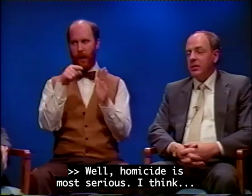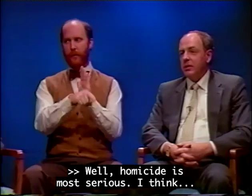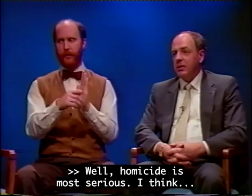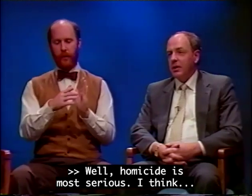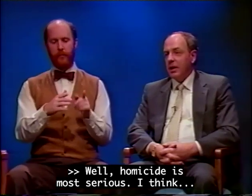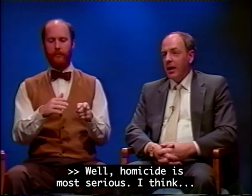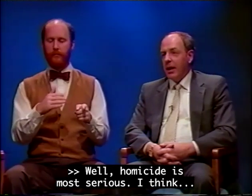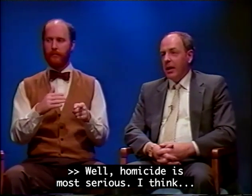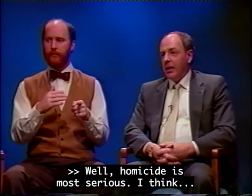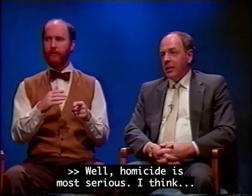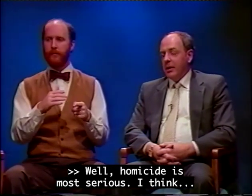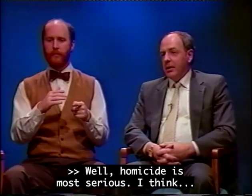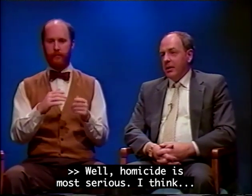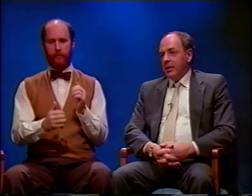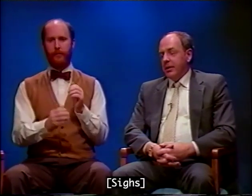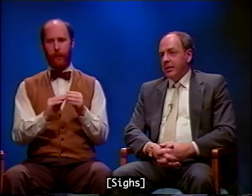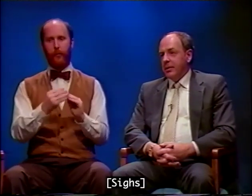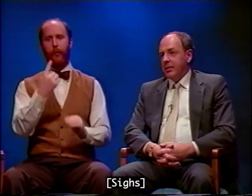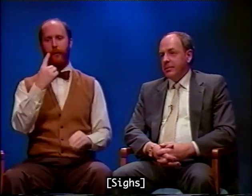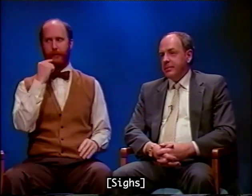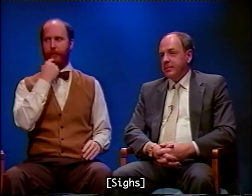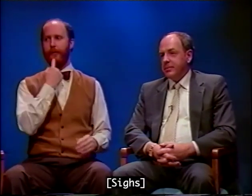serious, I think.